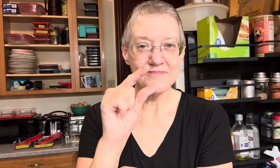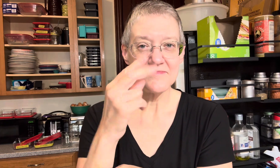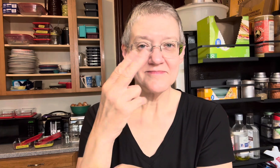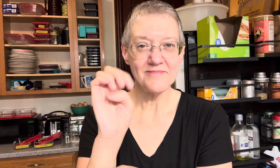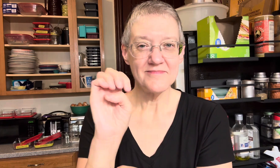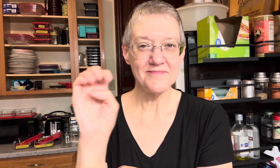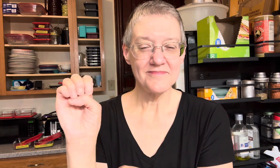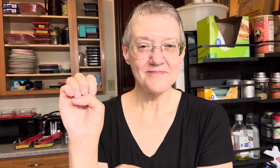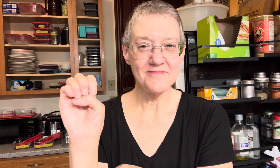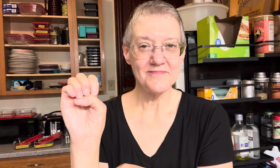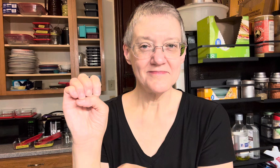ghee.